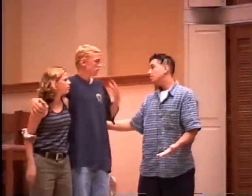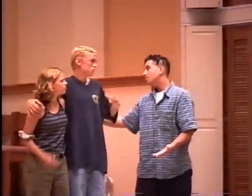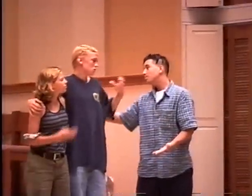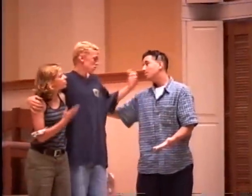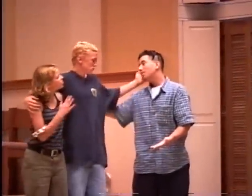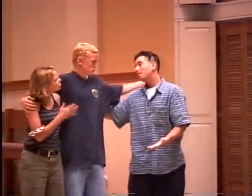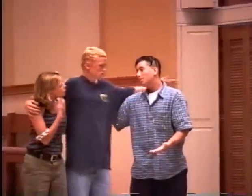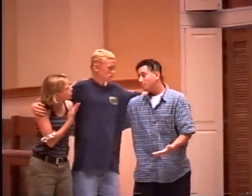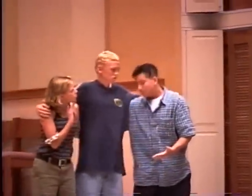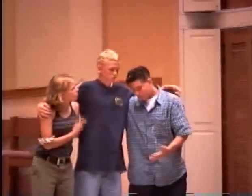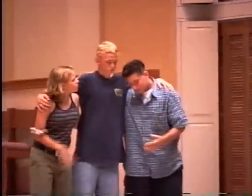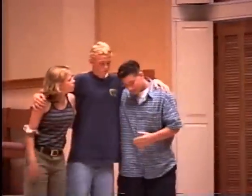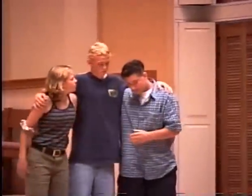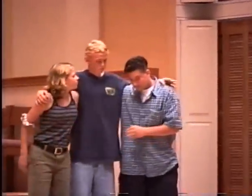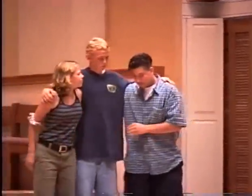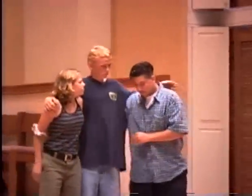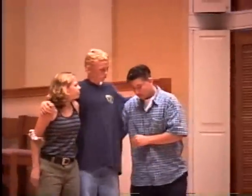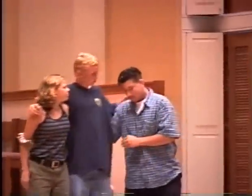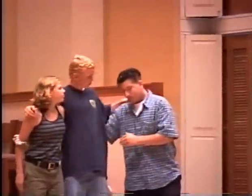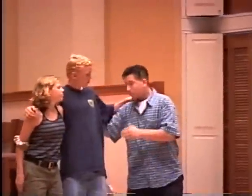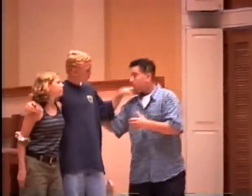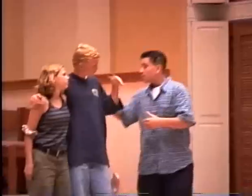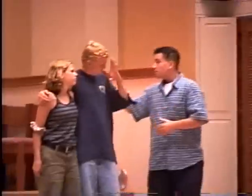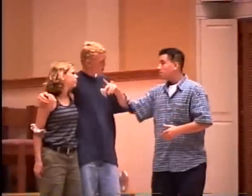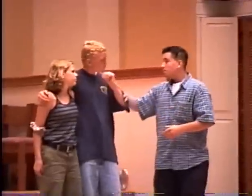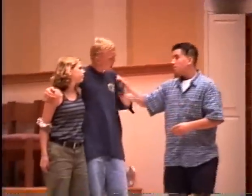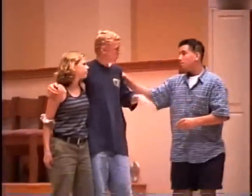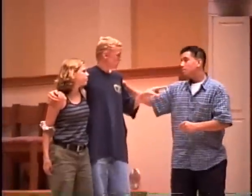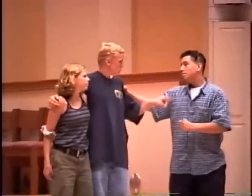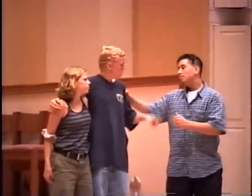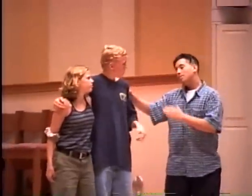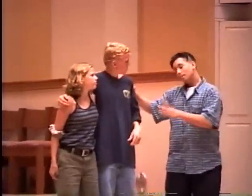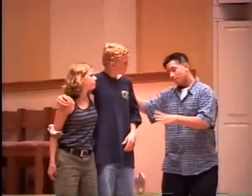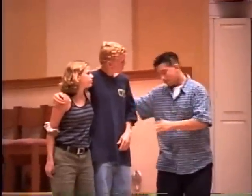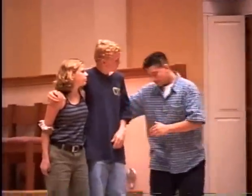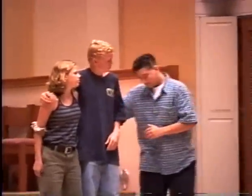Until you get on your feet. Oh, thank you. Thank you so much. God bless you.